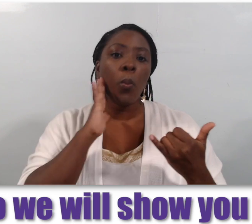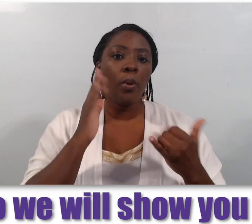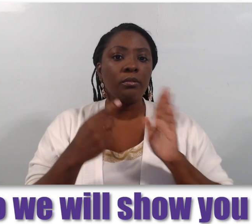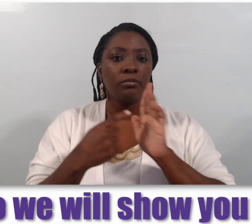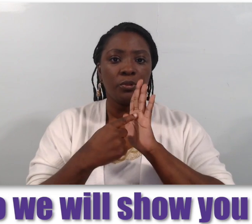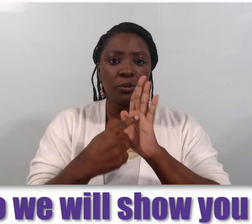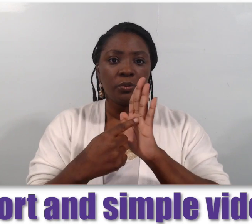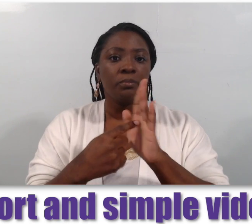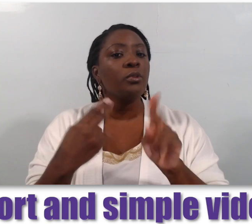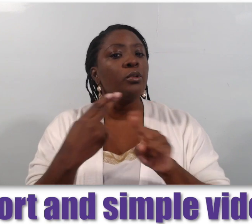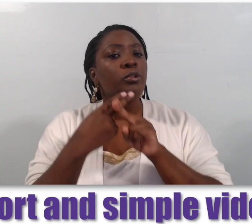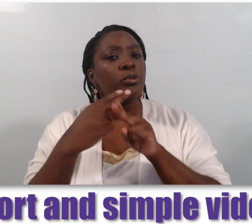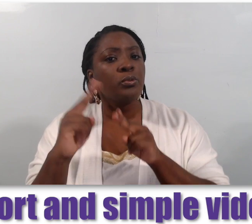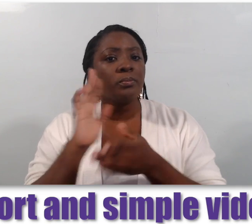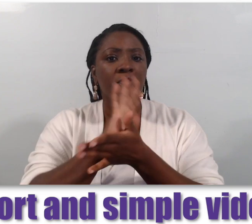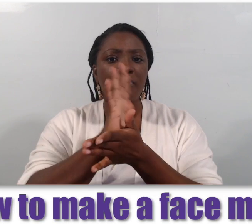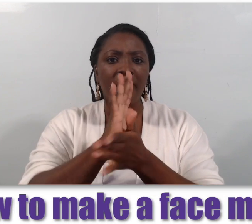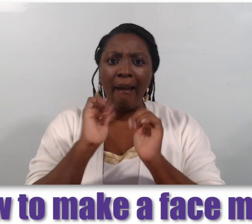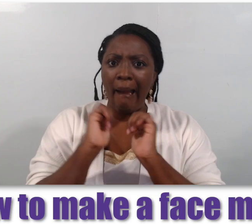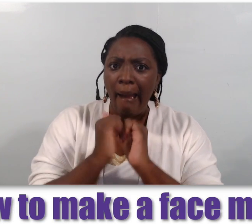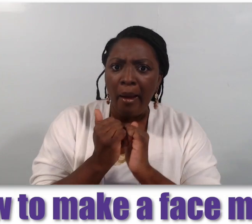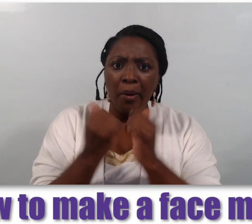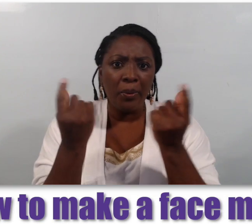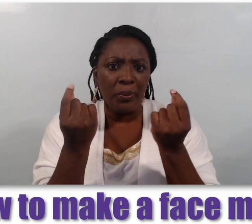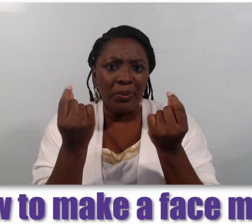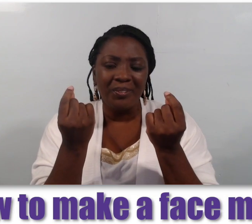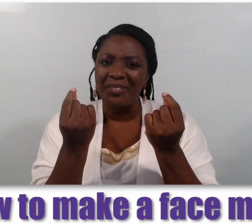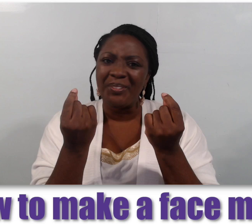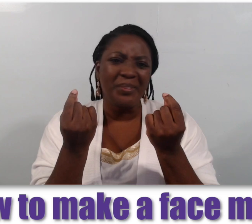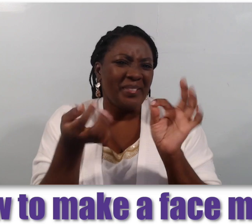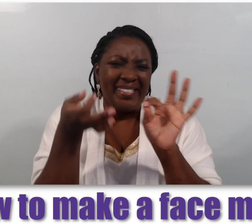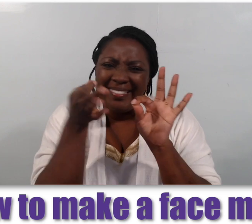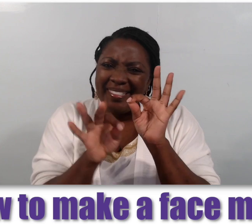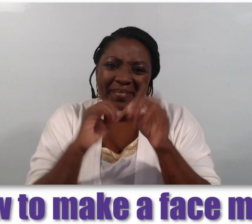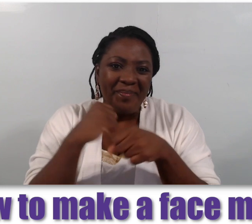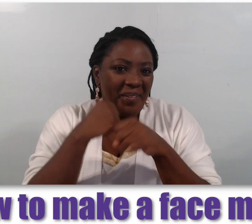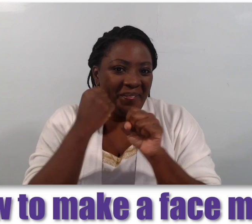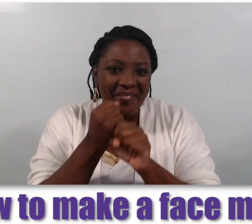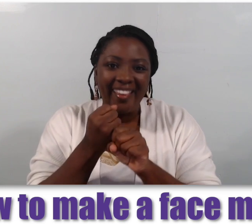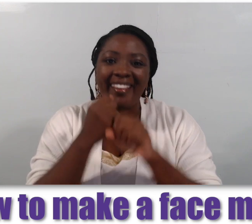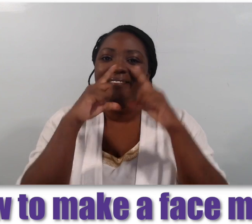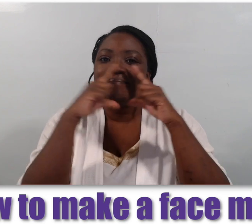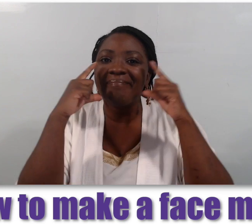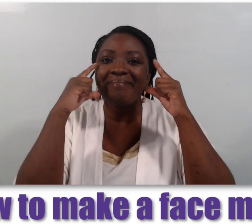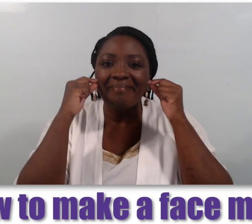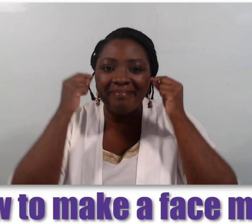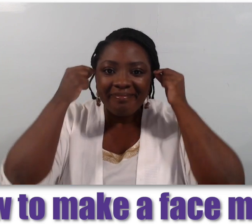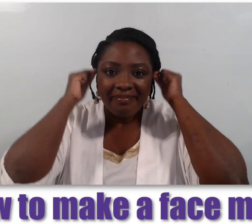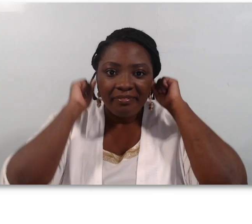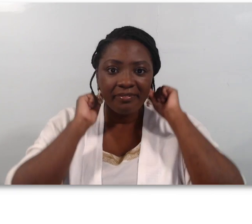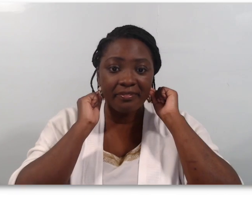So we will show you a short and simple video on how to make a face mask.